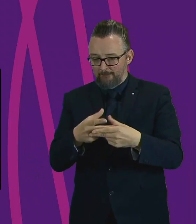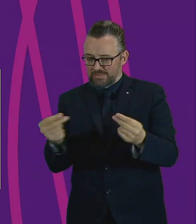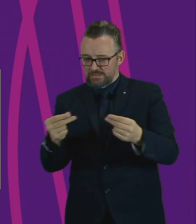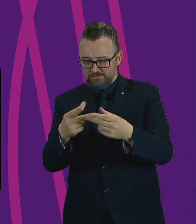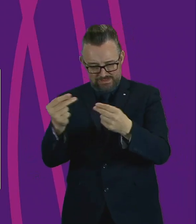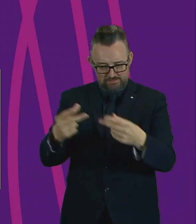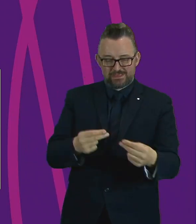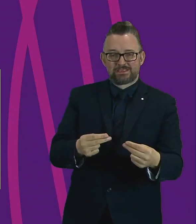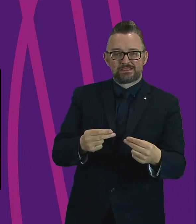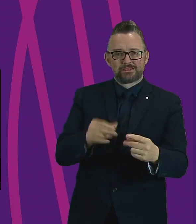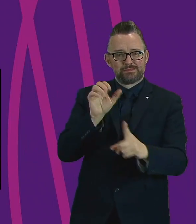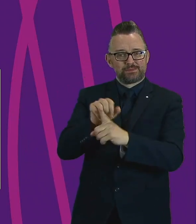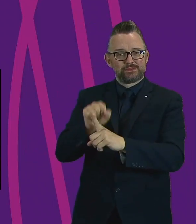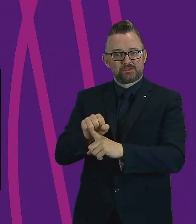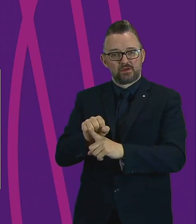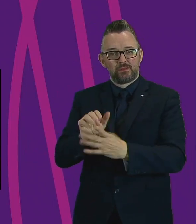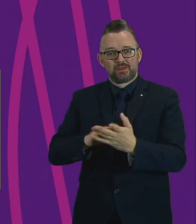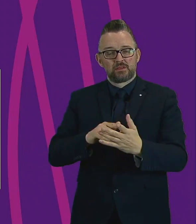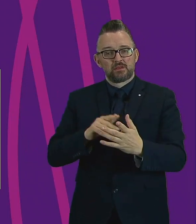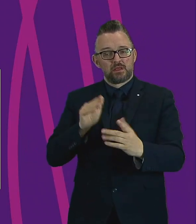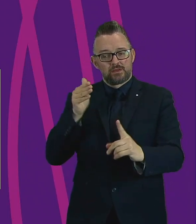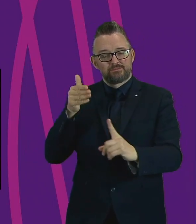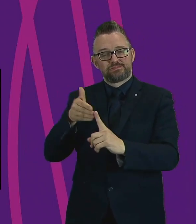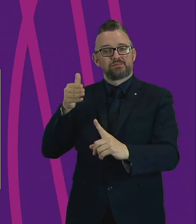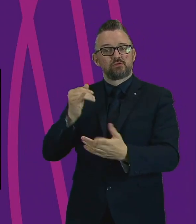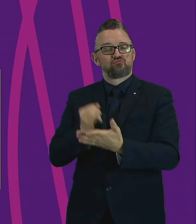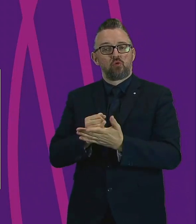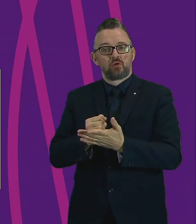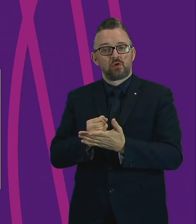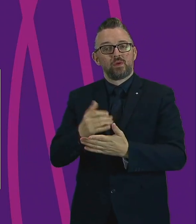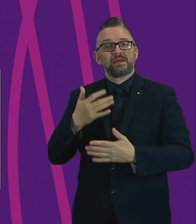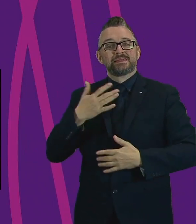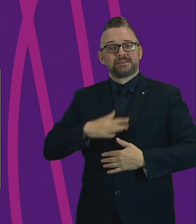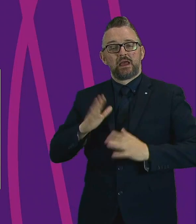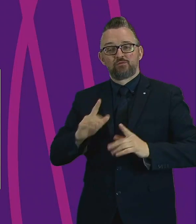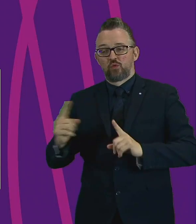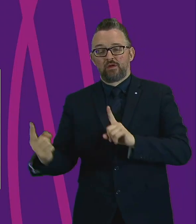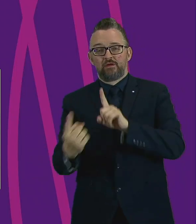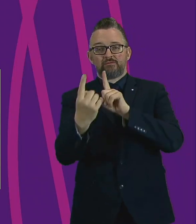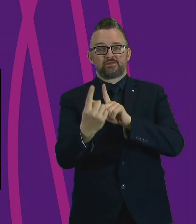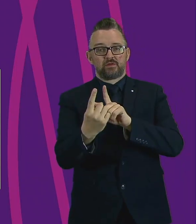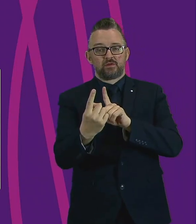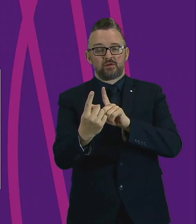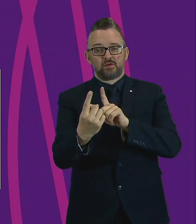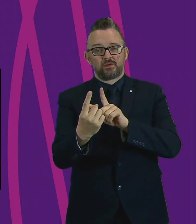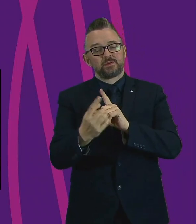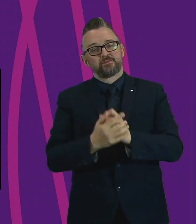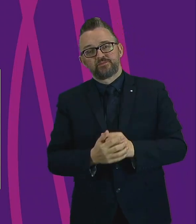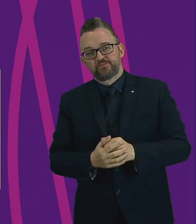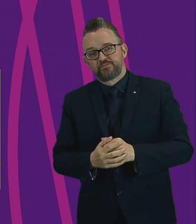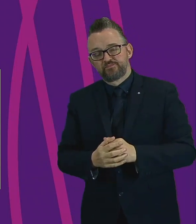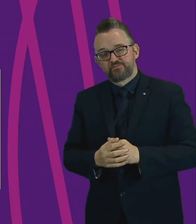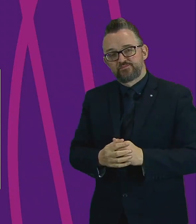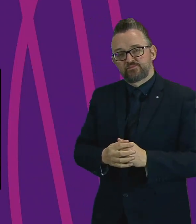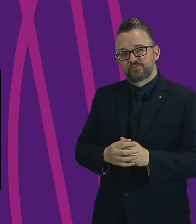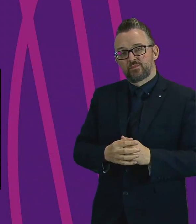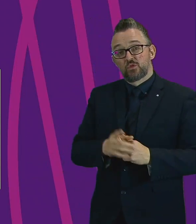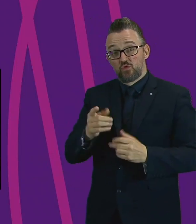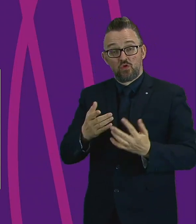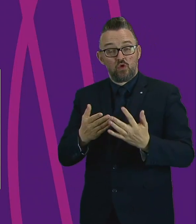or additional diagnosis. And they are working very hard to disseminate through